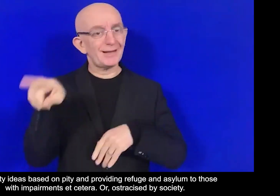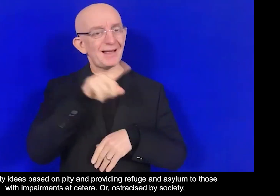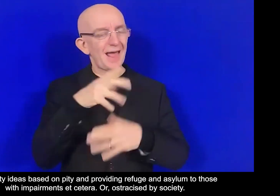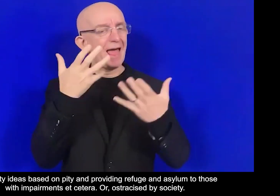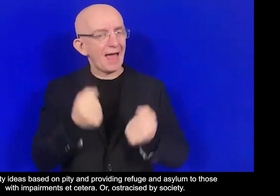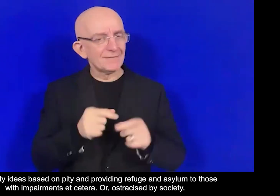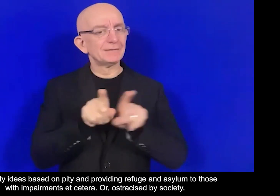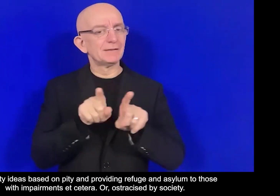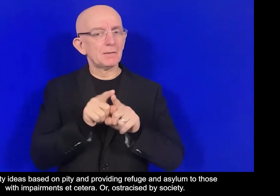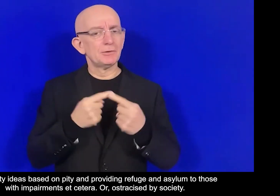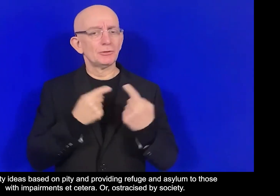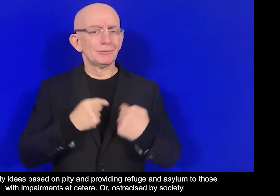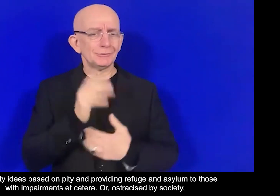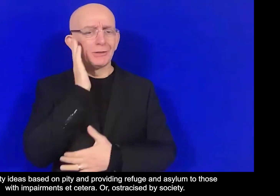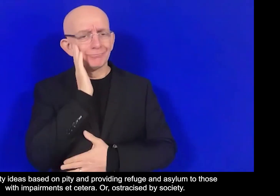Or